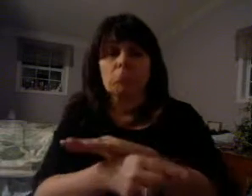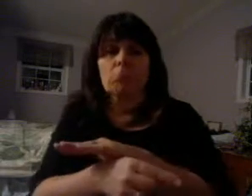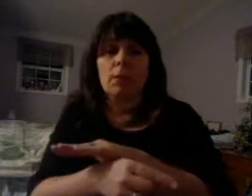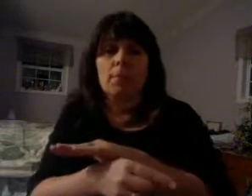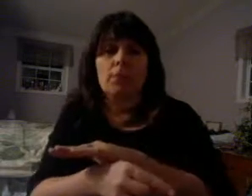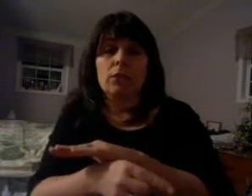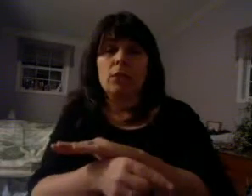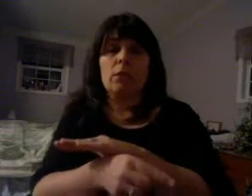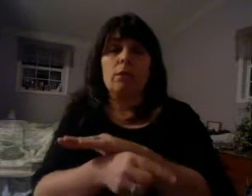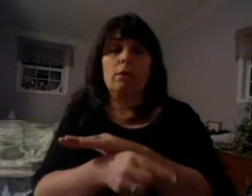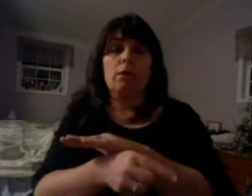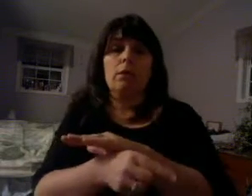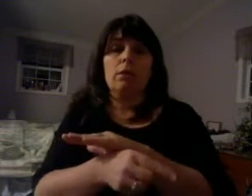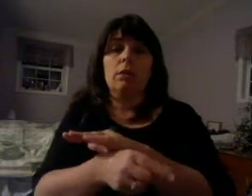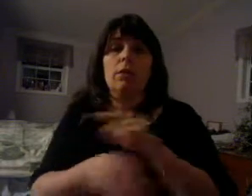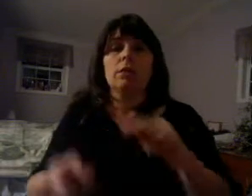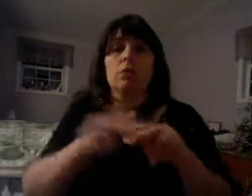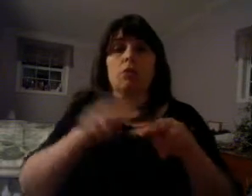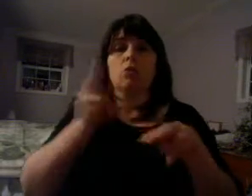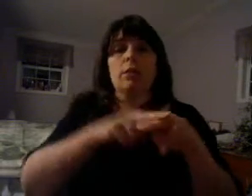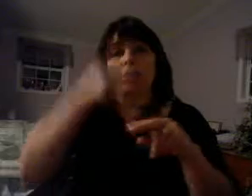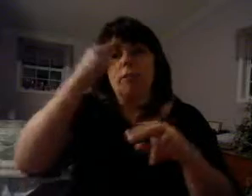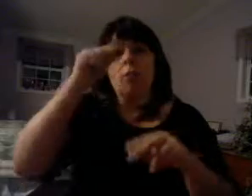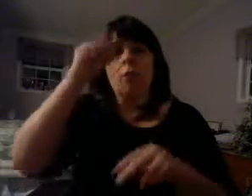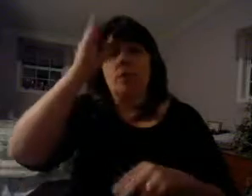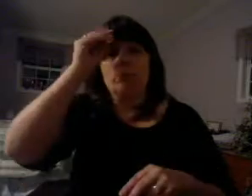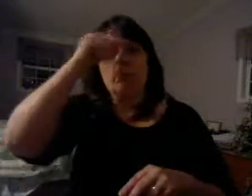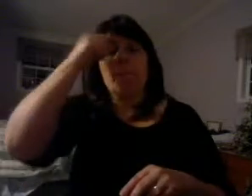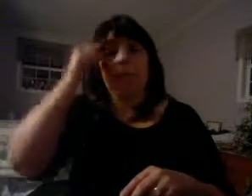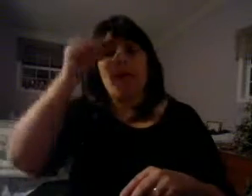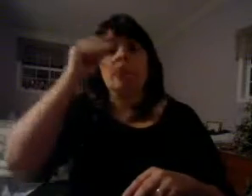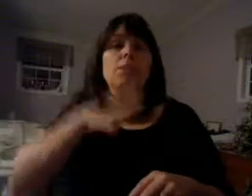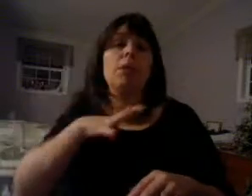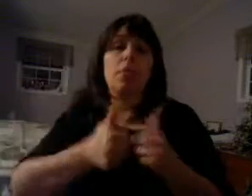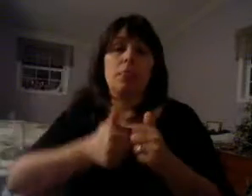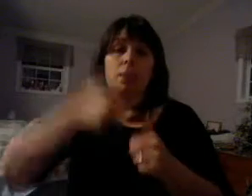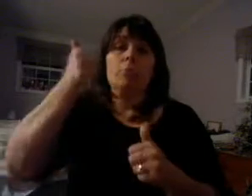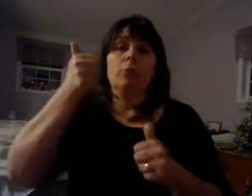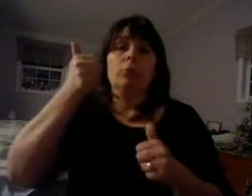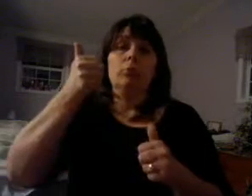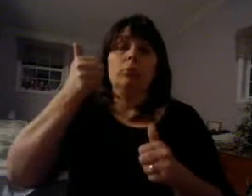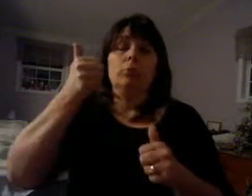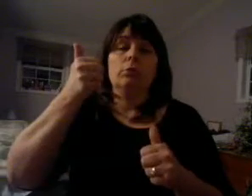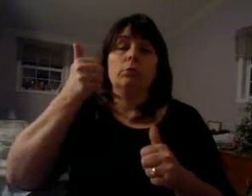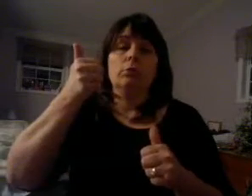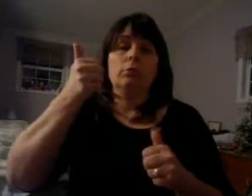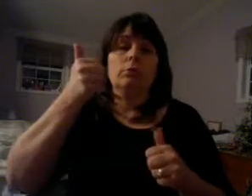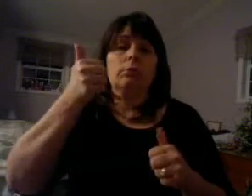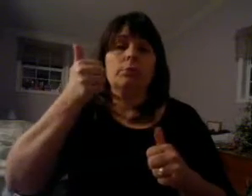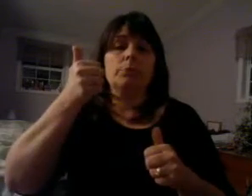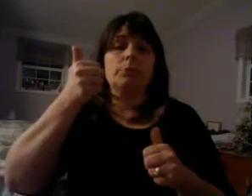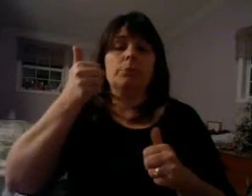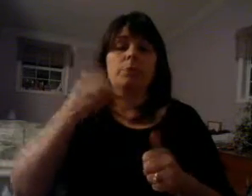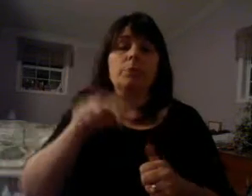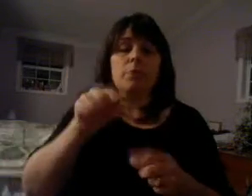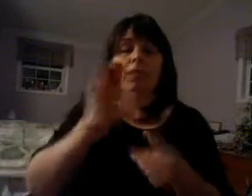of 18 and 35. You'll see other ages. That's the Centers for Disease Control. This culture of violence